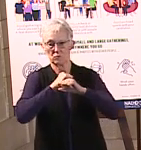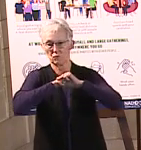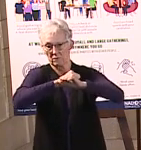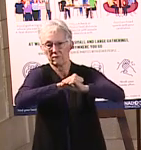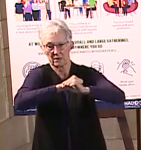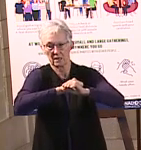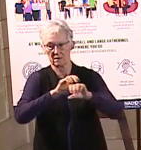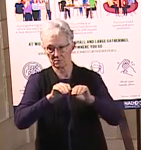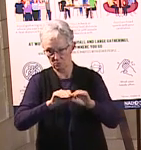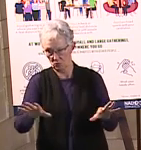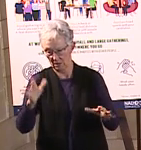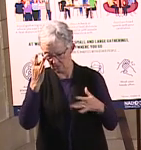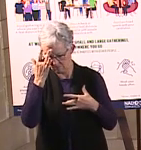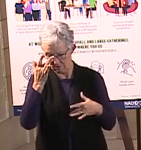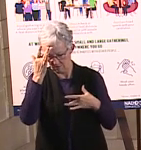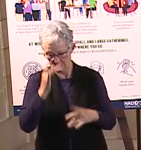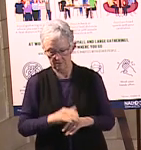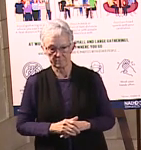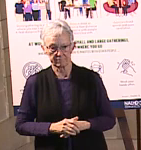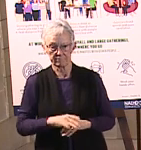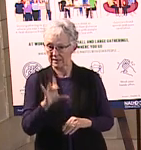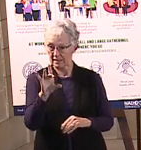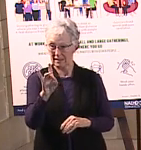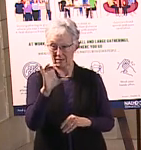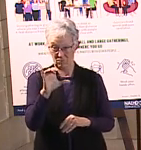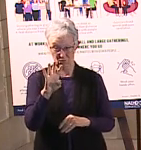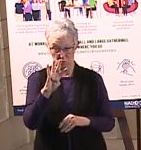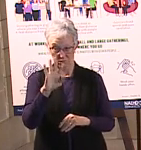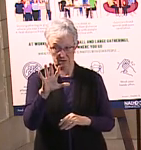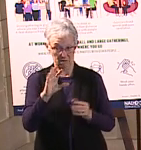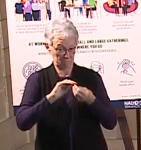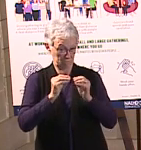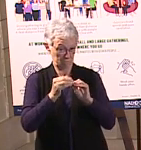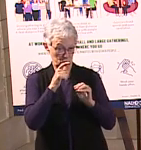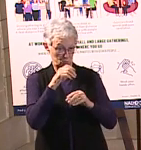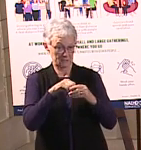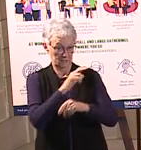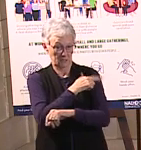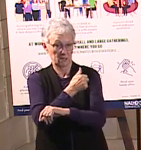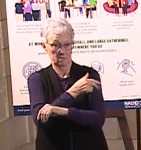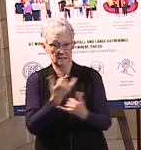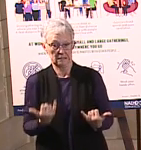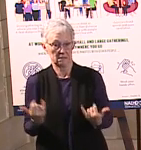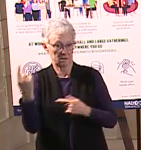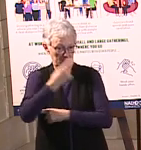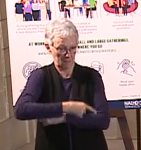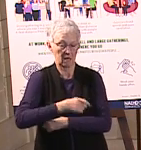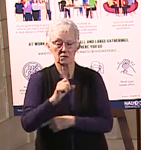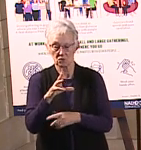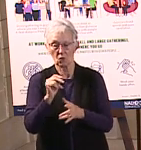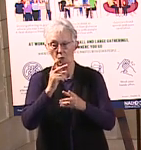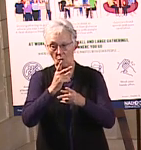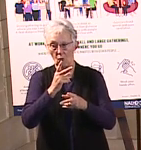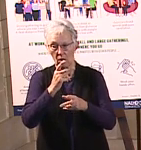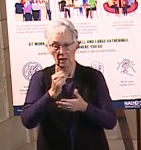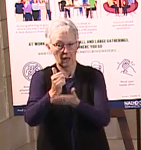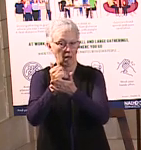845 is still a high number of people that are in our hospitals with regard to coronavirus. So please take care to slow down the spread of the